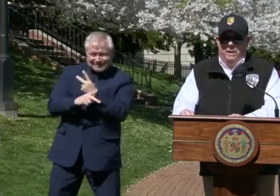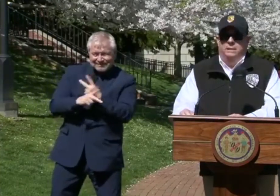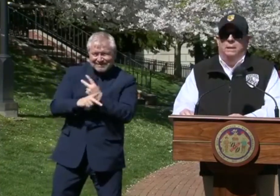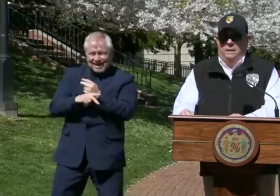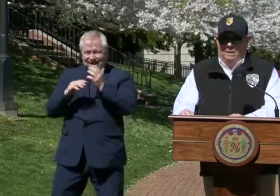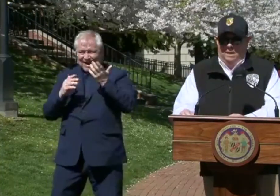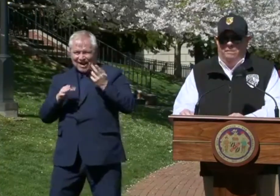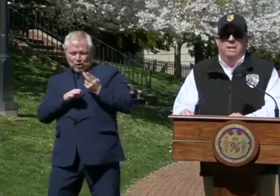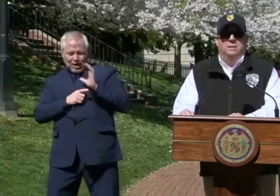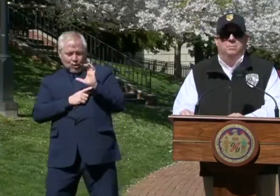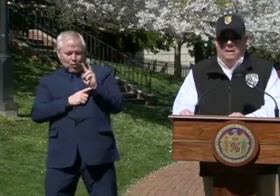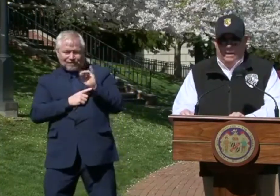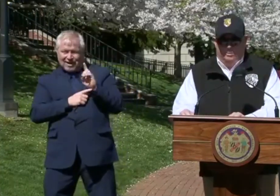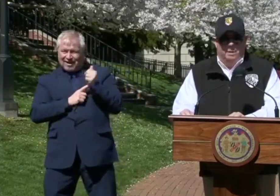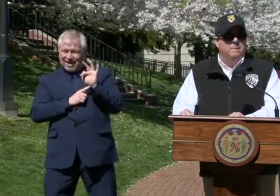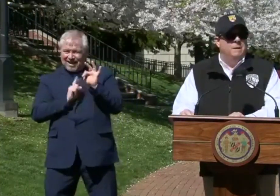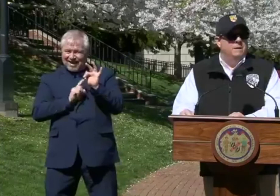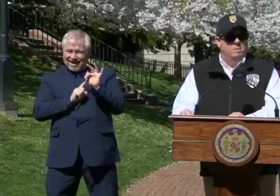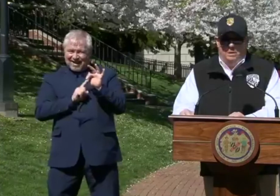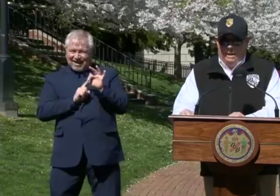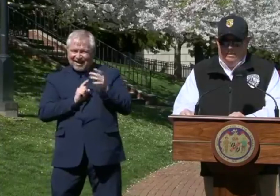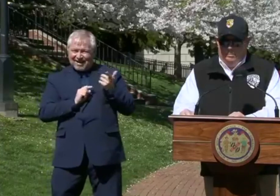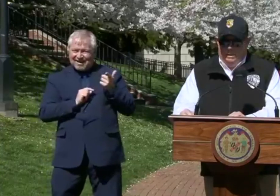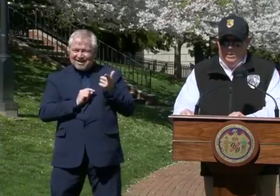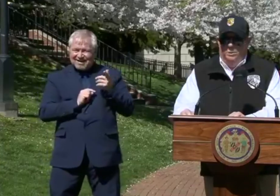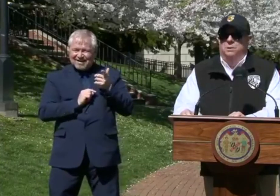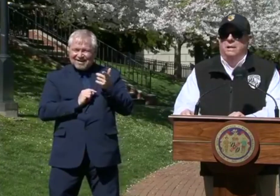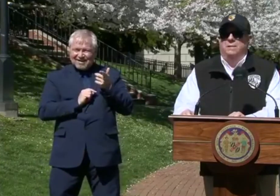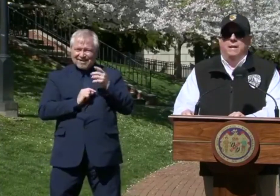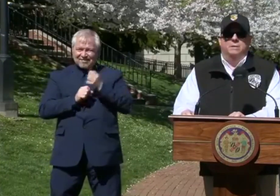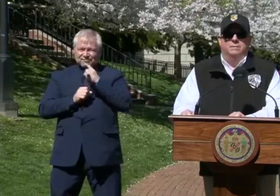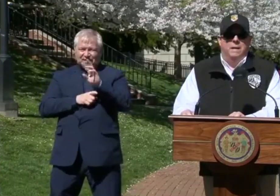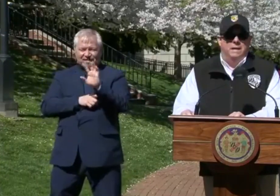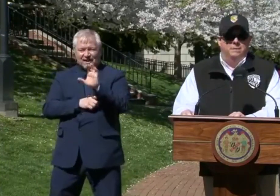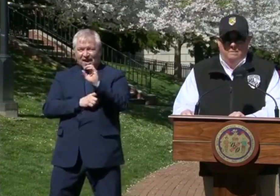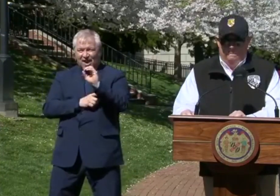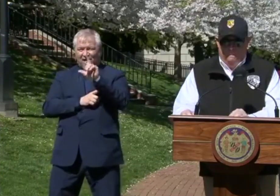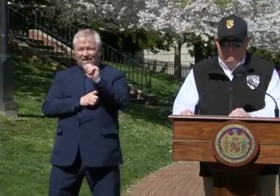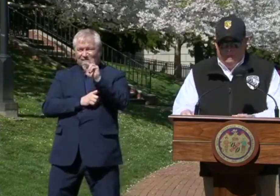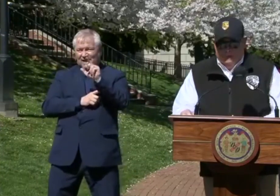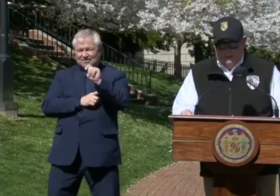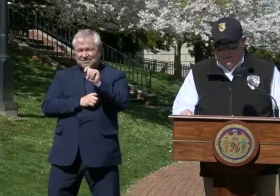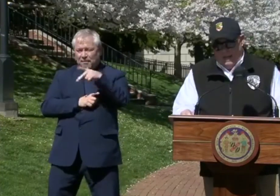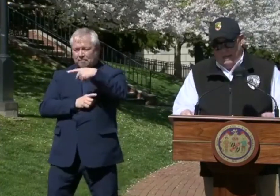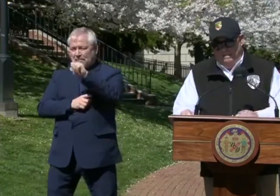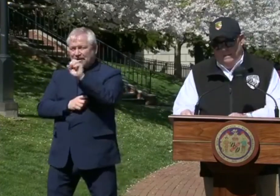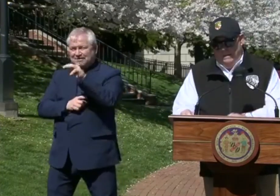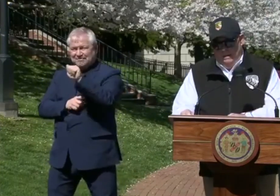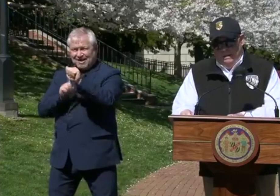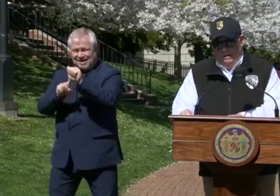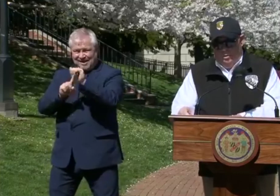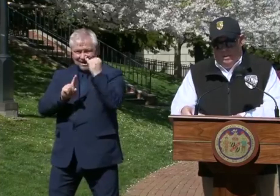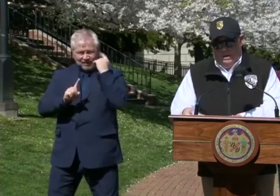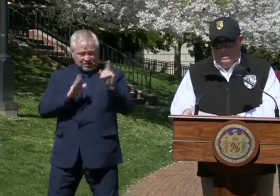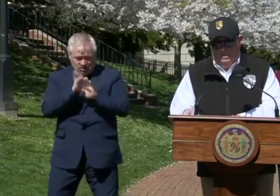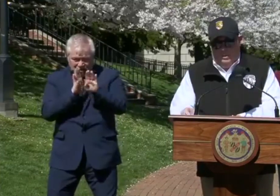COVID-19 convalescent plasma, which has the potential to save thousands of lives. Today,